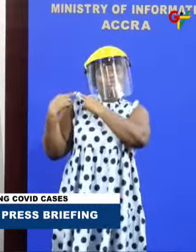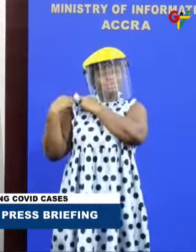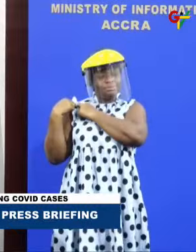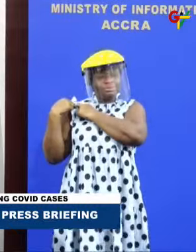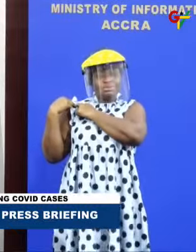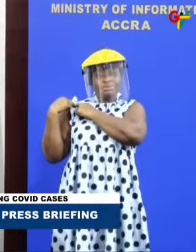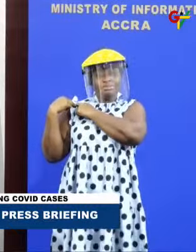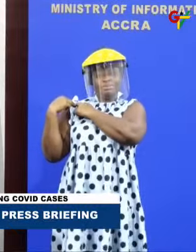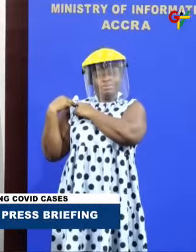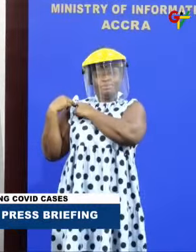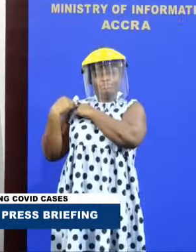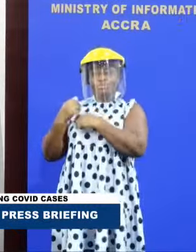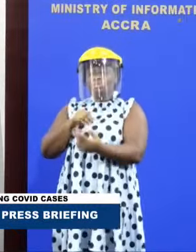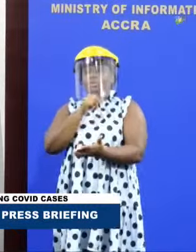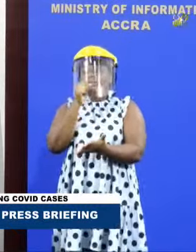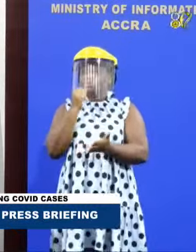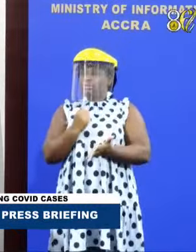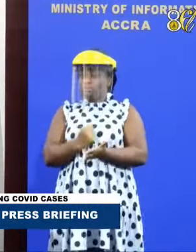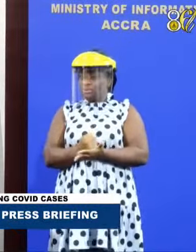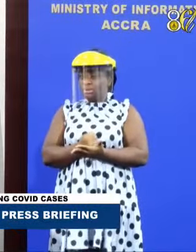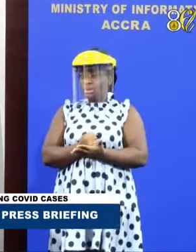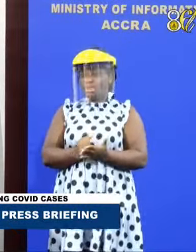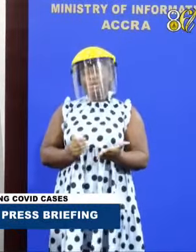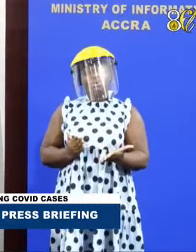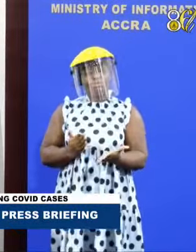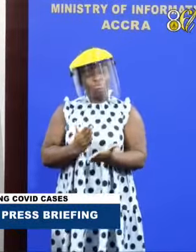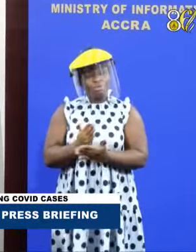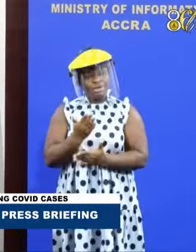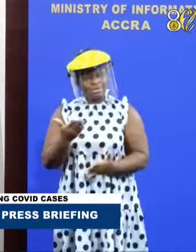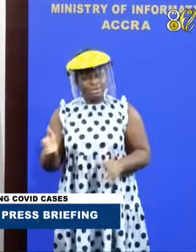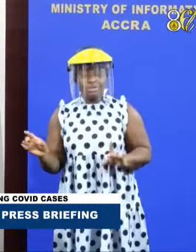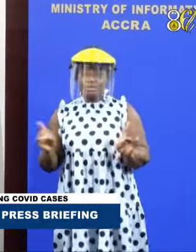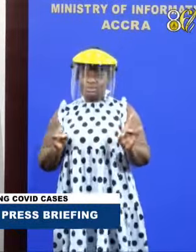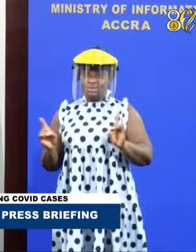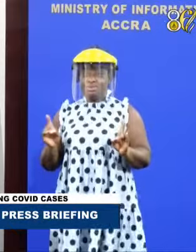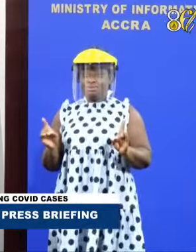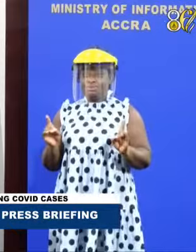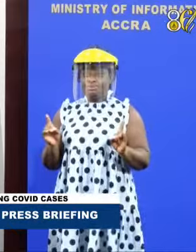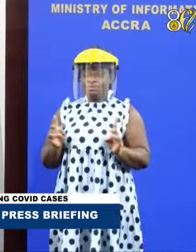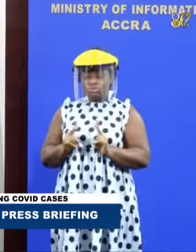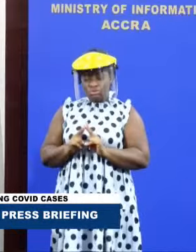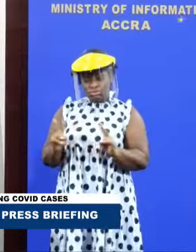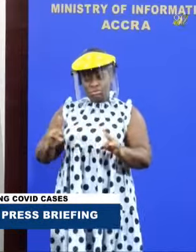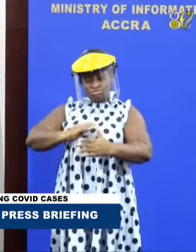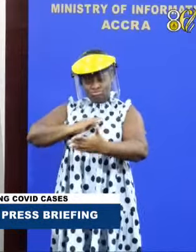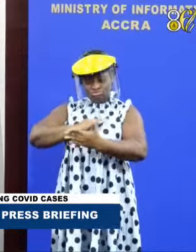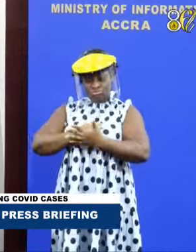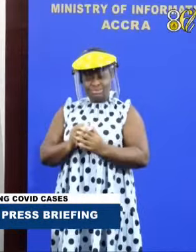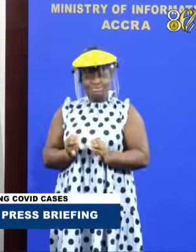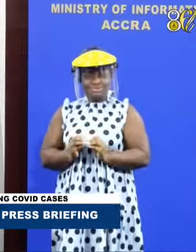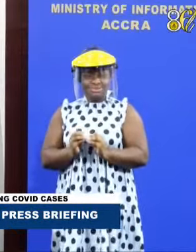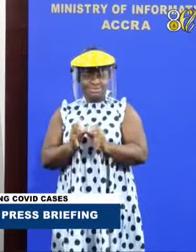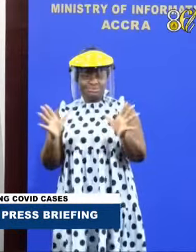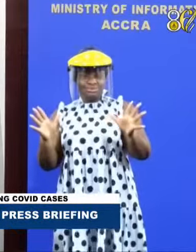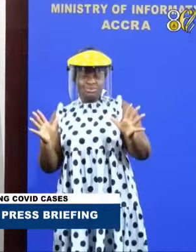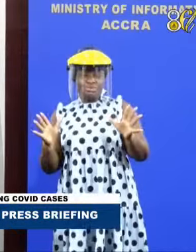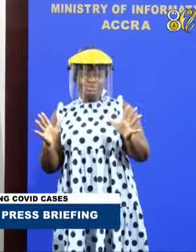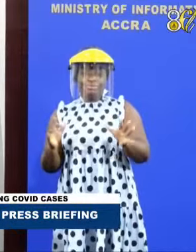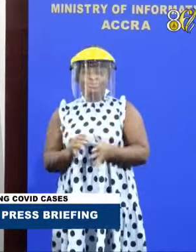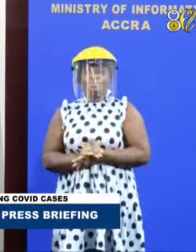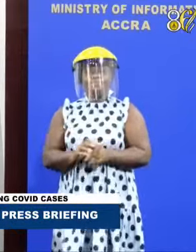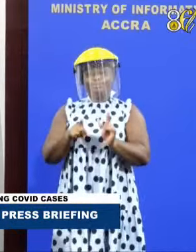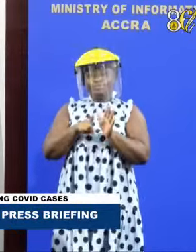responsible to ensure that the right systems are put in place to curtail any hospital